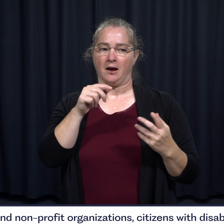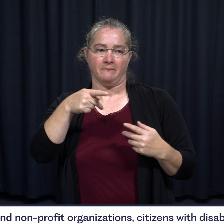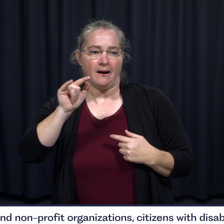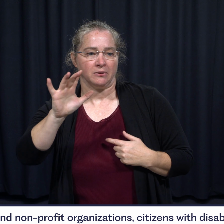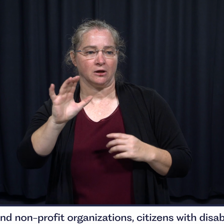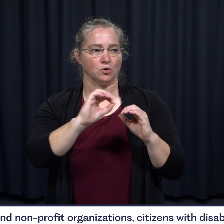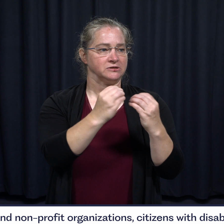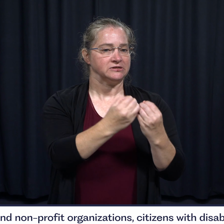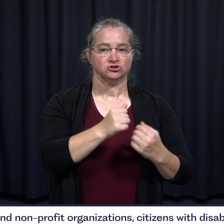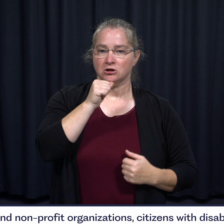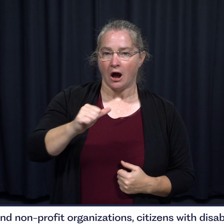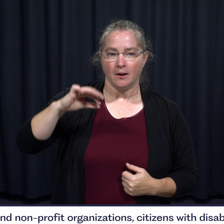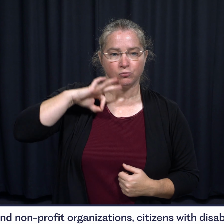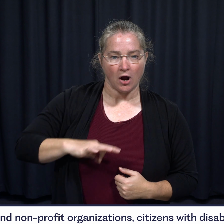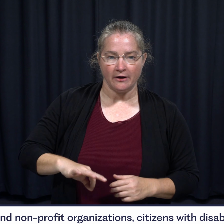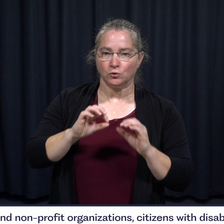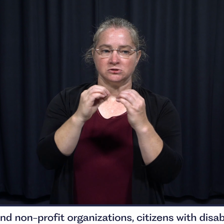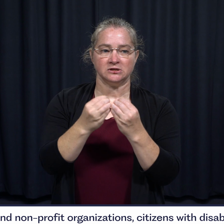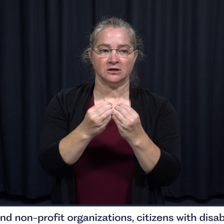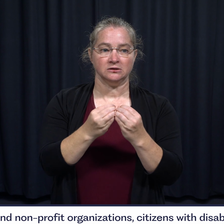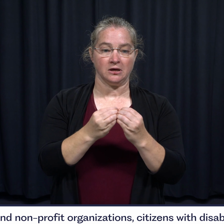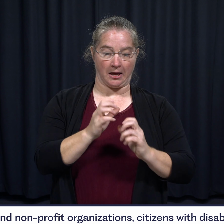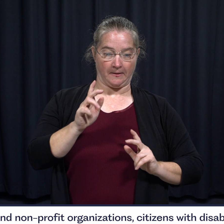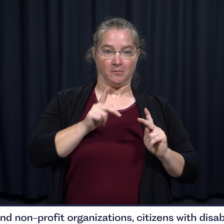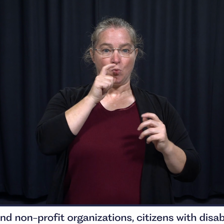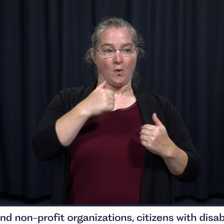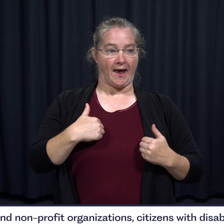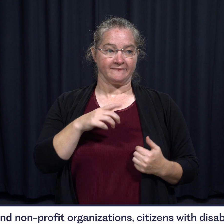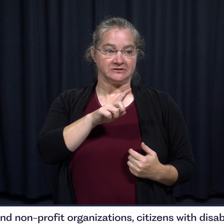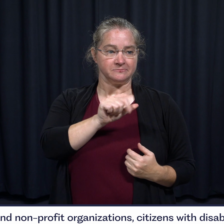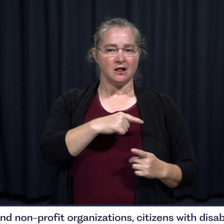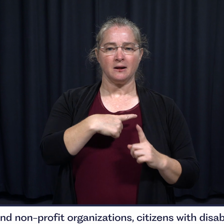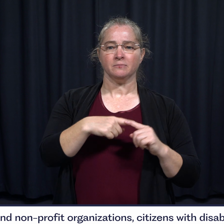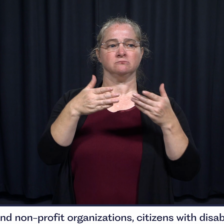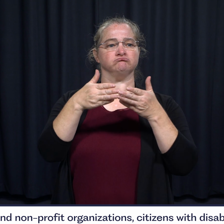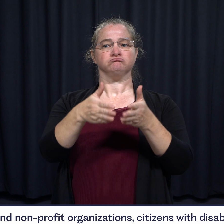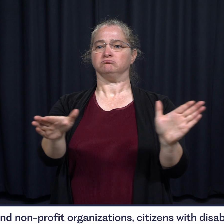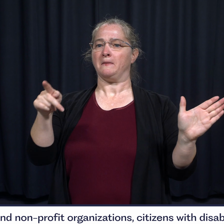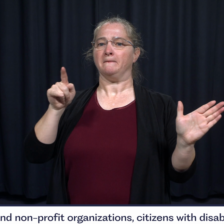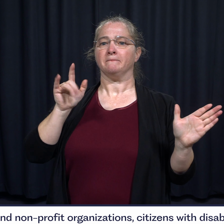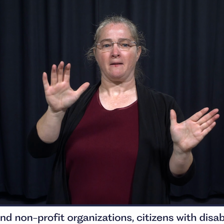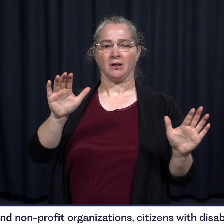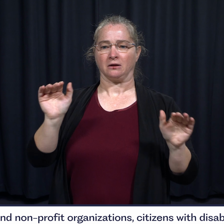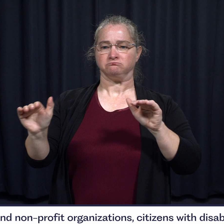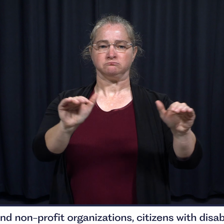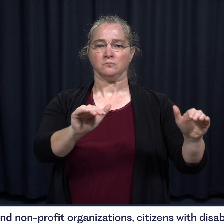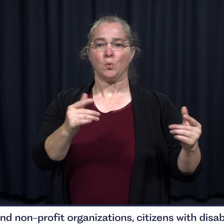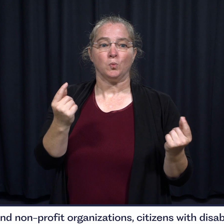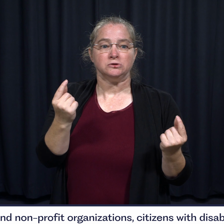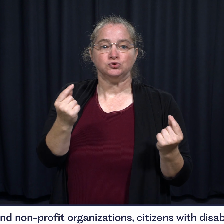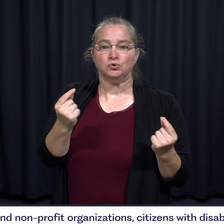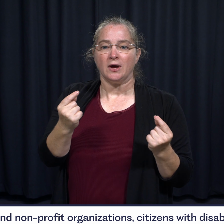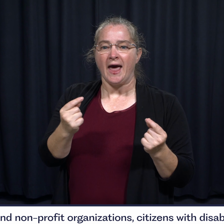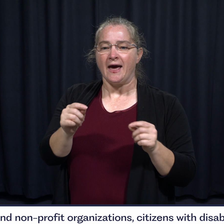organizations, citizens with disabilities, and the general public by sending an email to a list of all